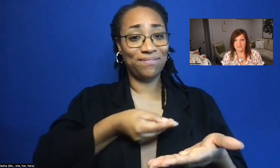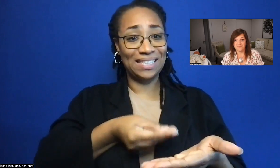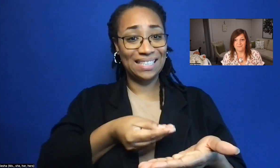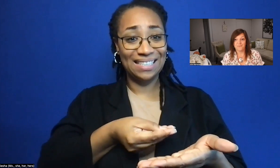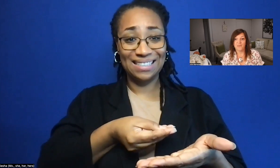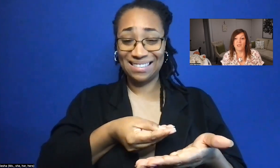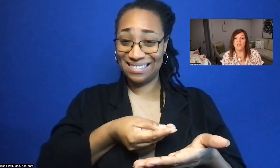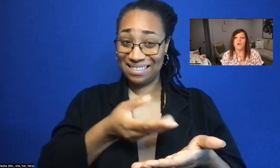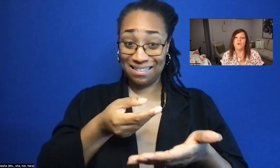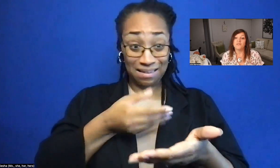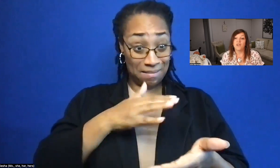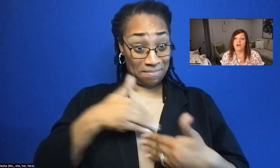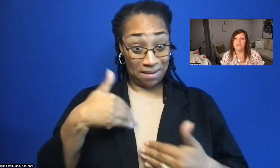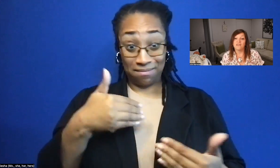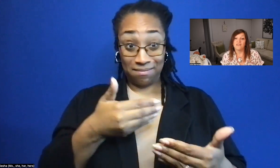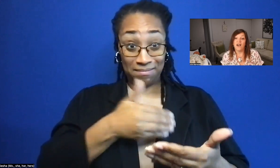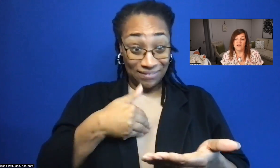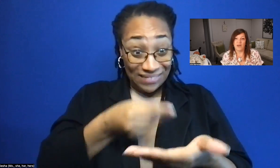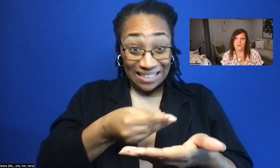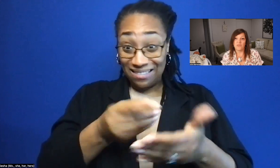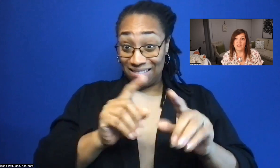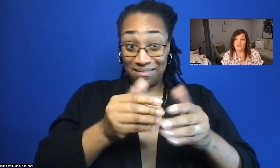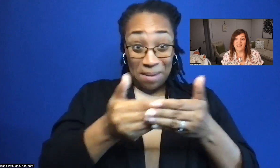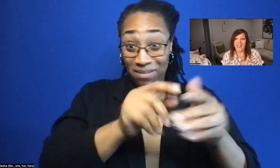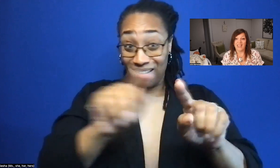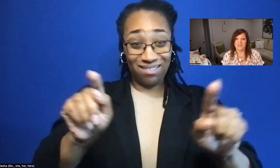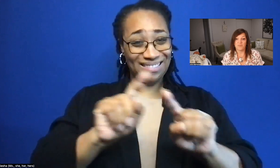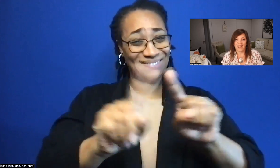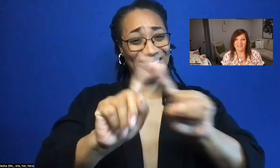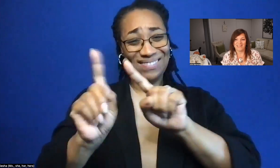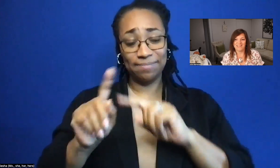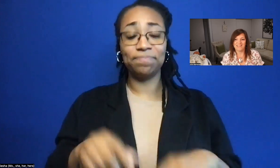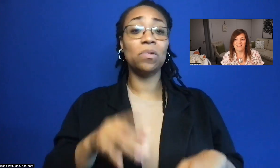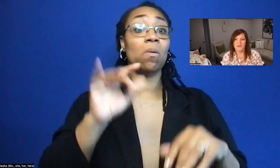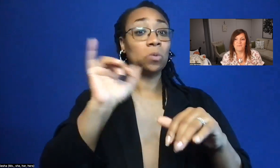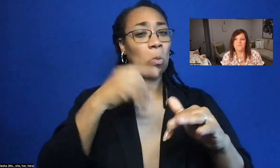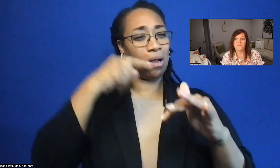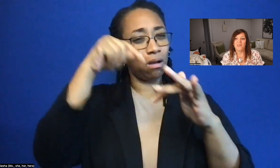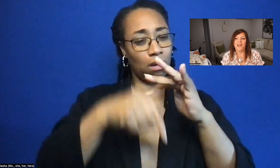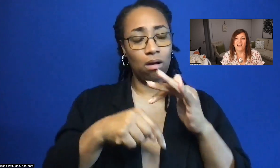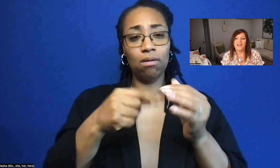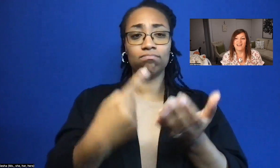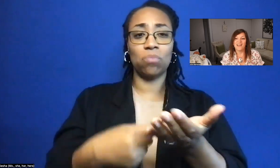feed. We will talk a lot about theory and practice,